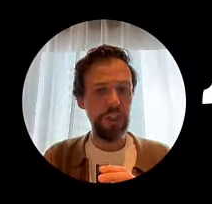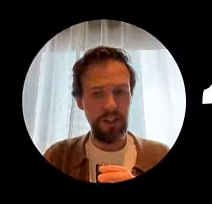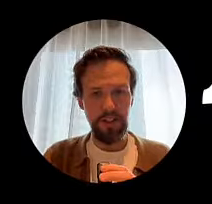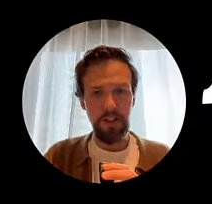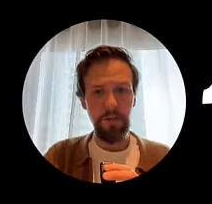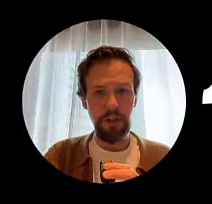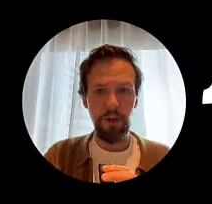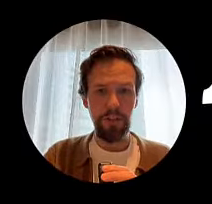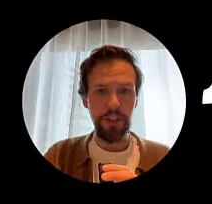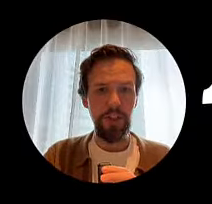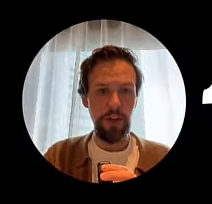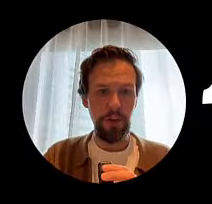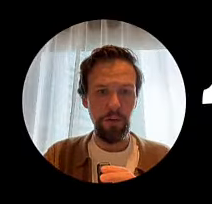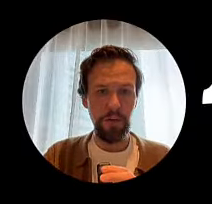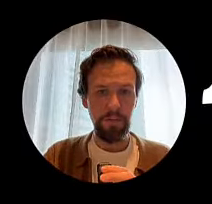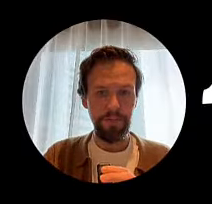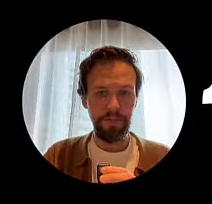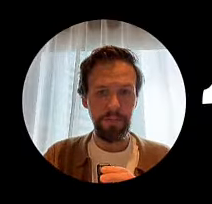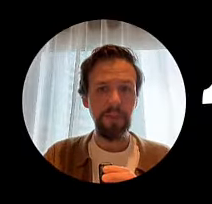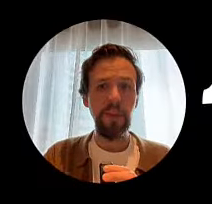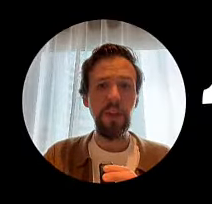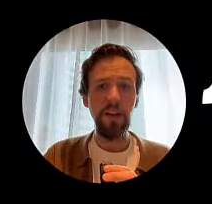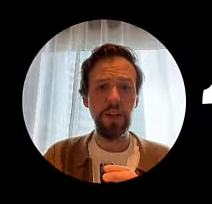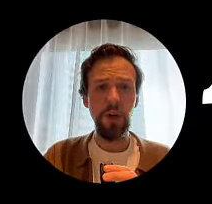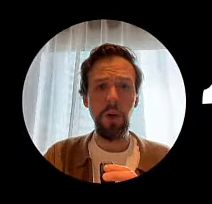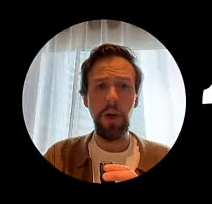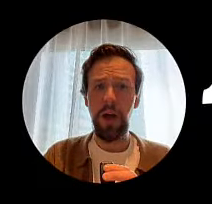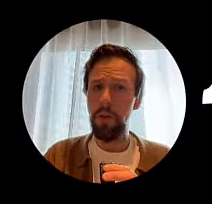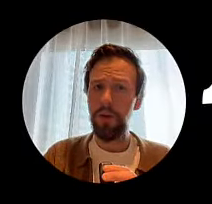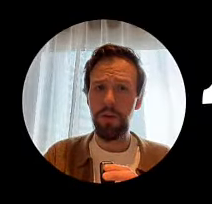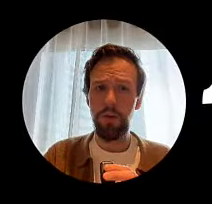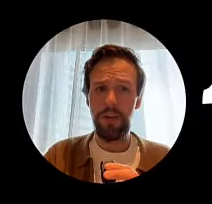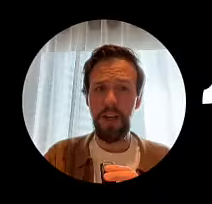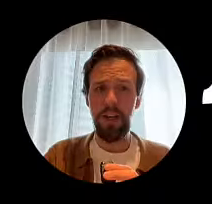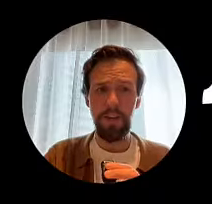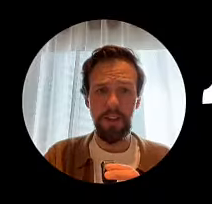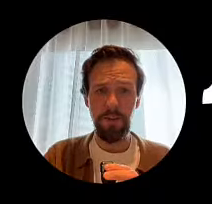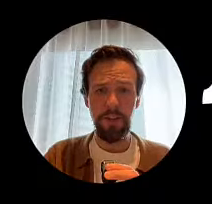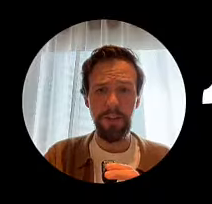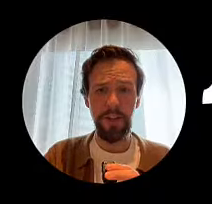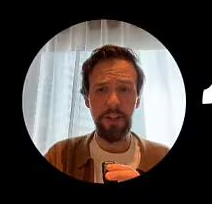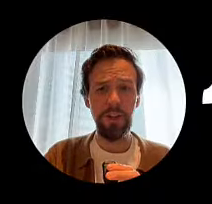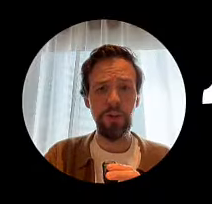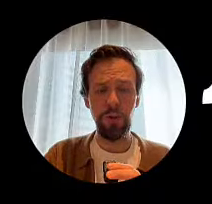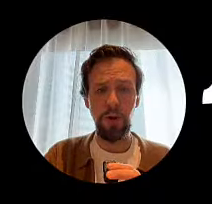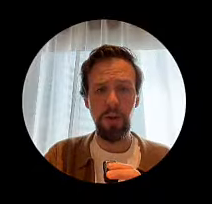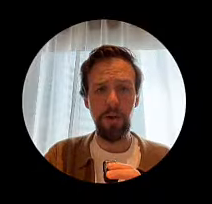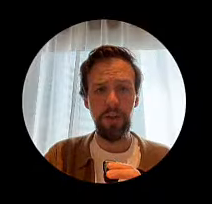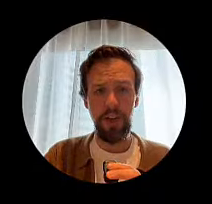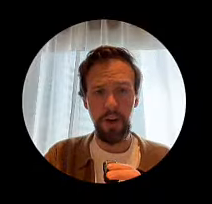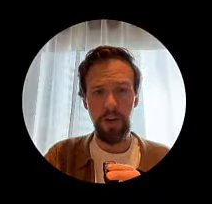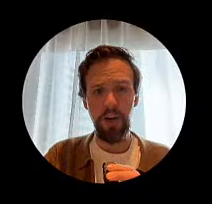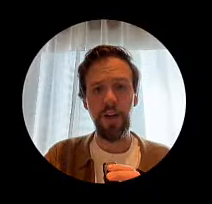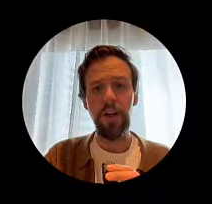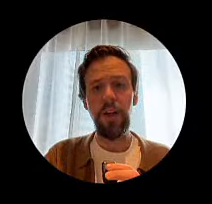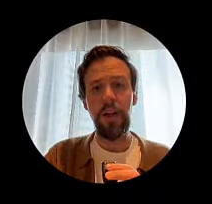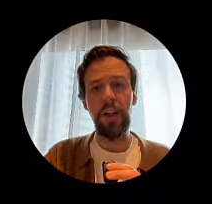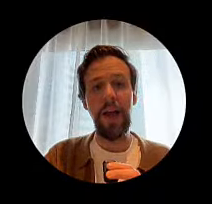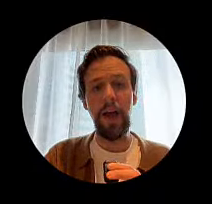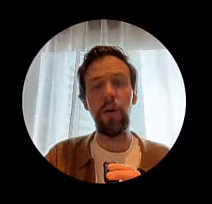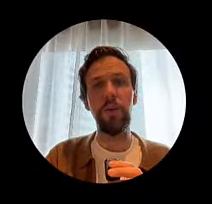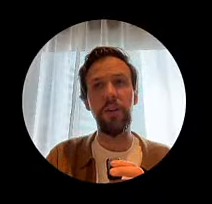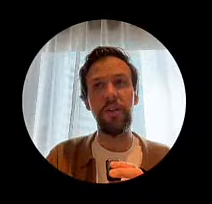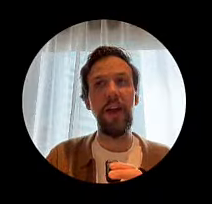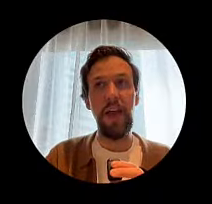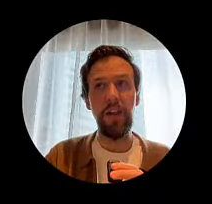matter which assistive technology they are using. So I wanted to take this presentation to talk about caring